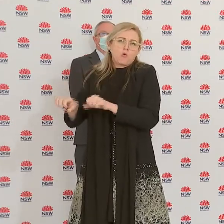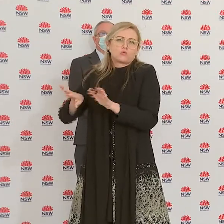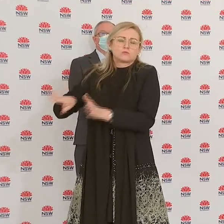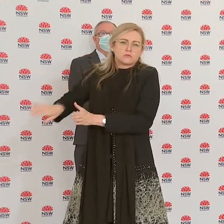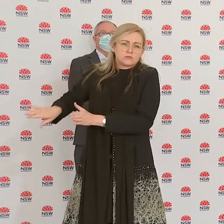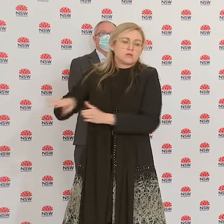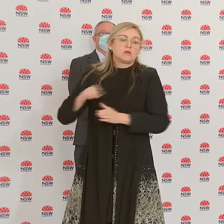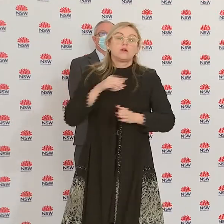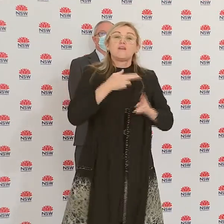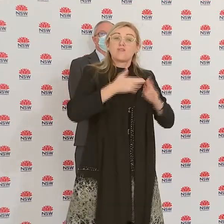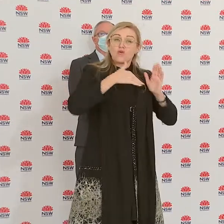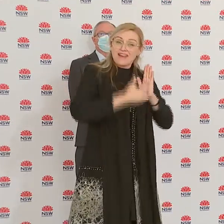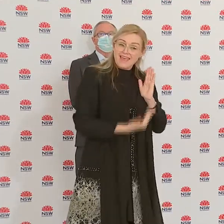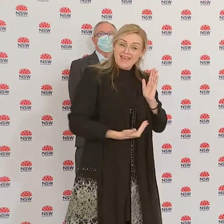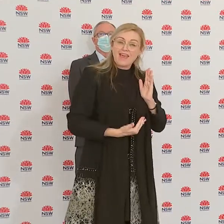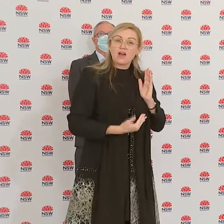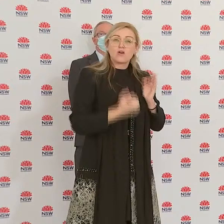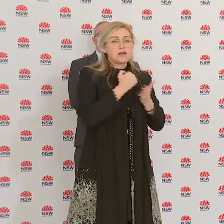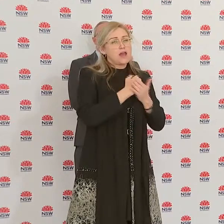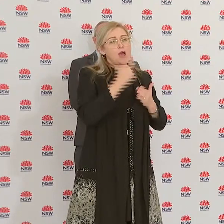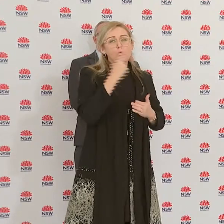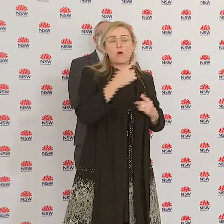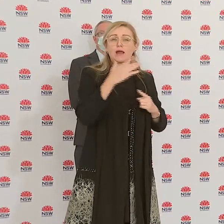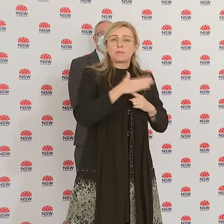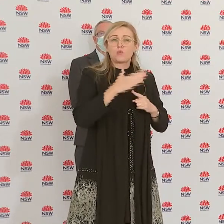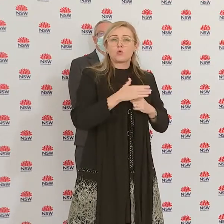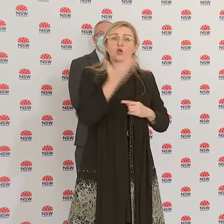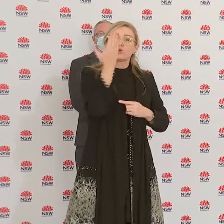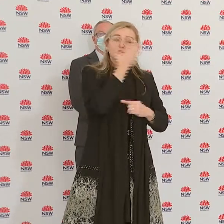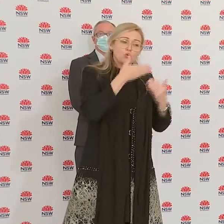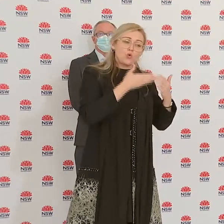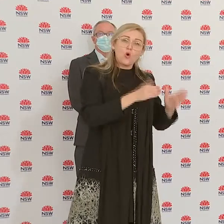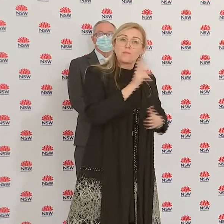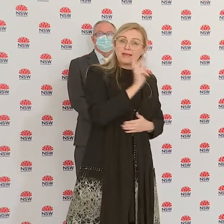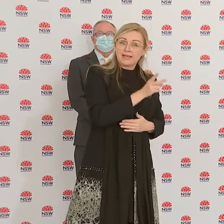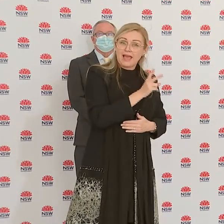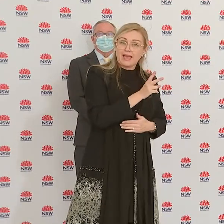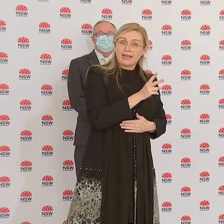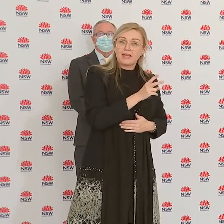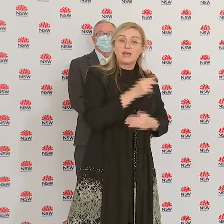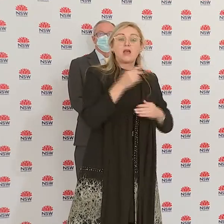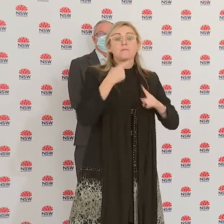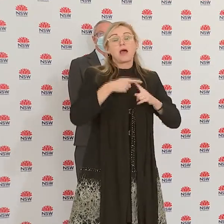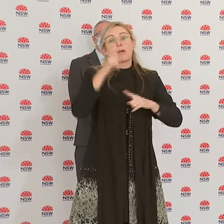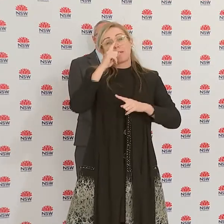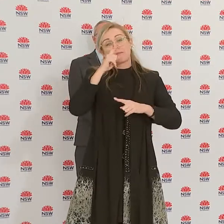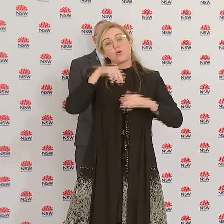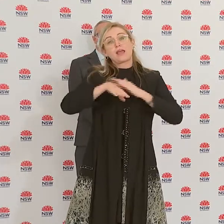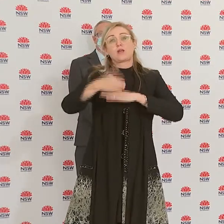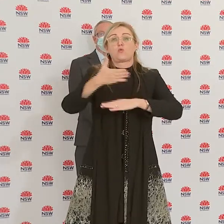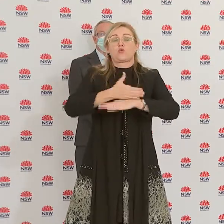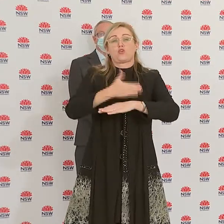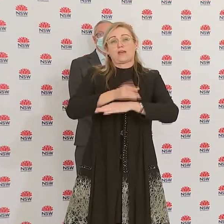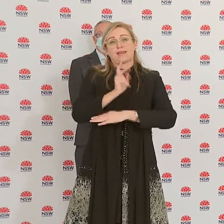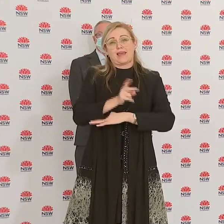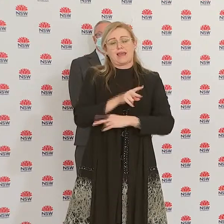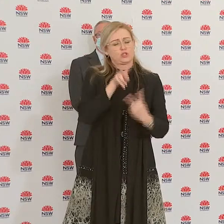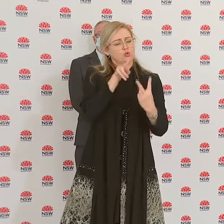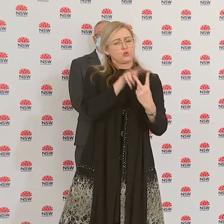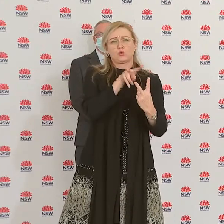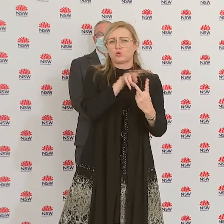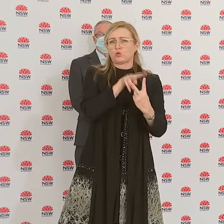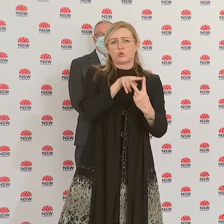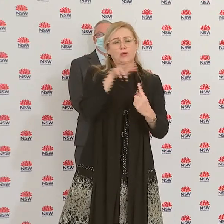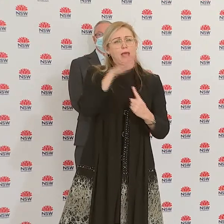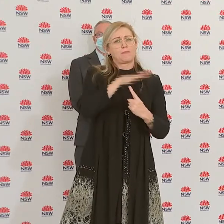that certainly everybody's priority is getting kids back at school and getting workers back in their workplace, and they are our priorities. All the other things,